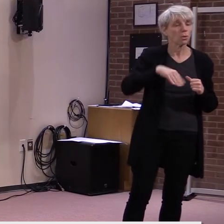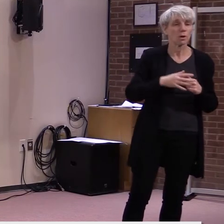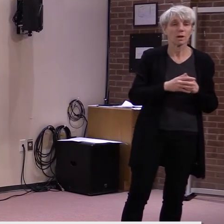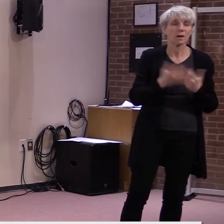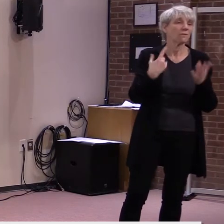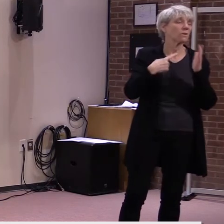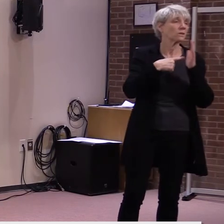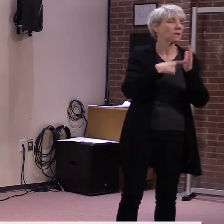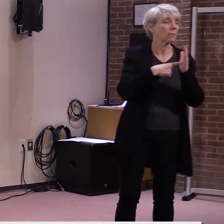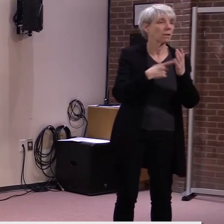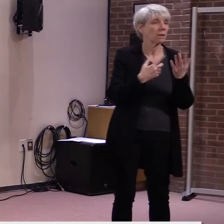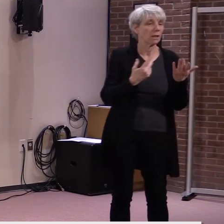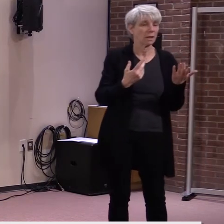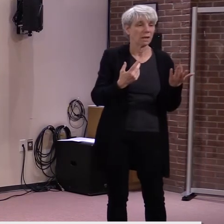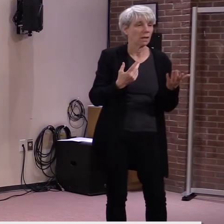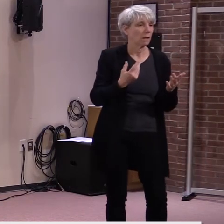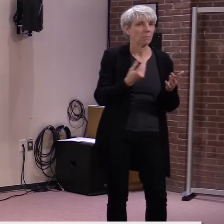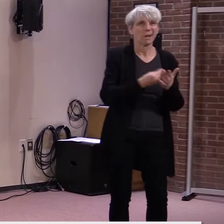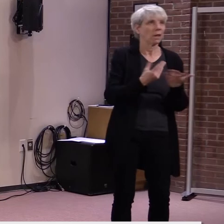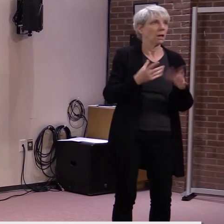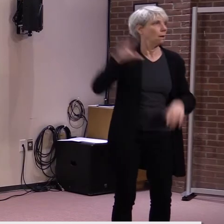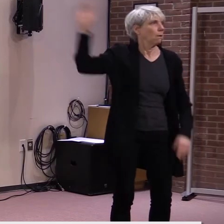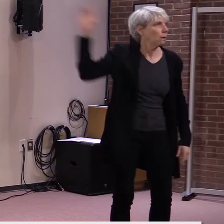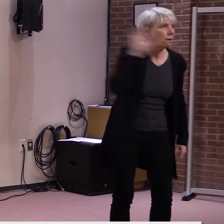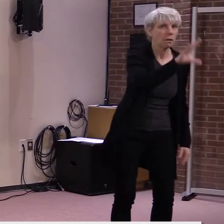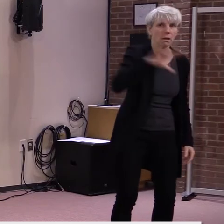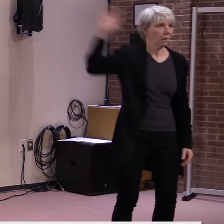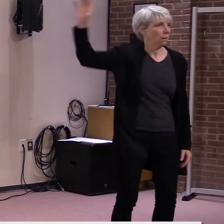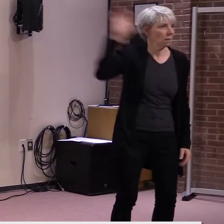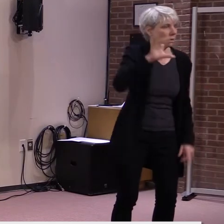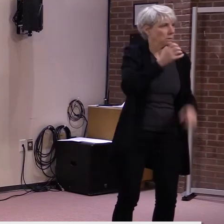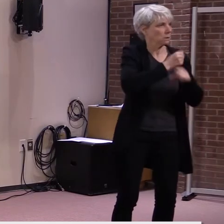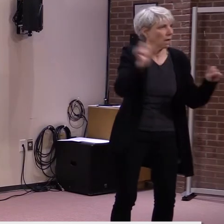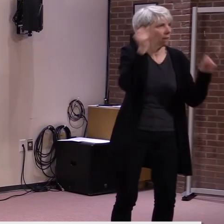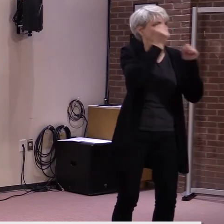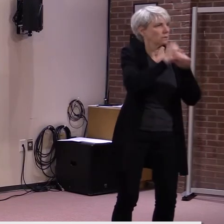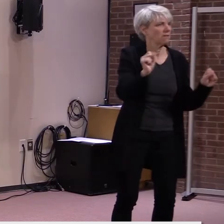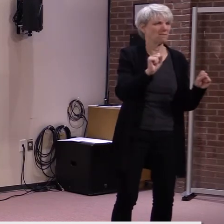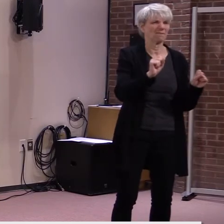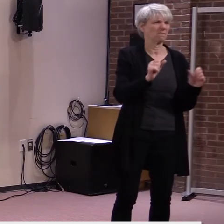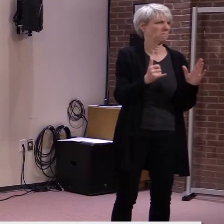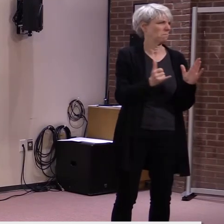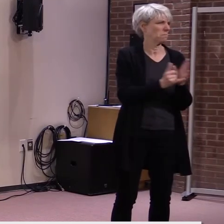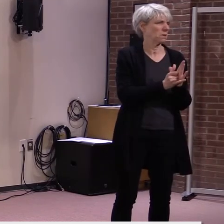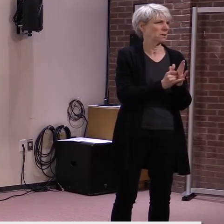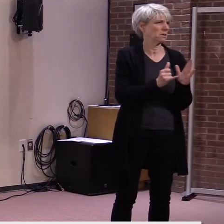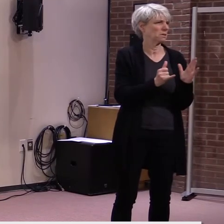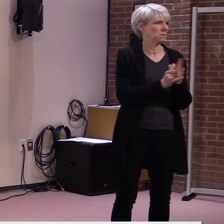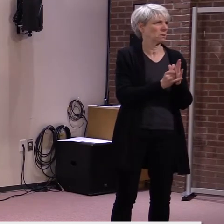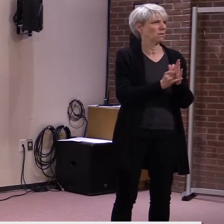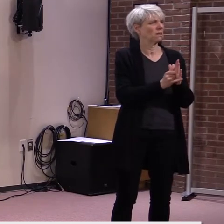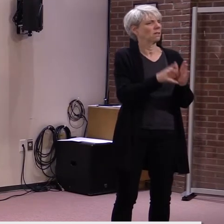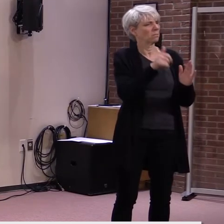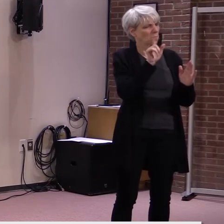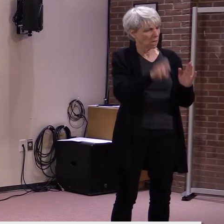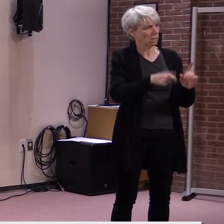basis to have a stabilization fund that keeps providing money along the way